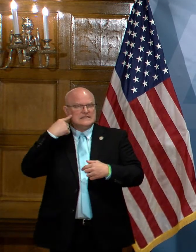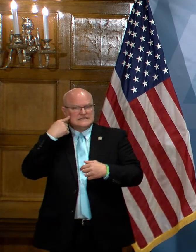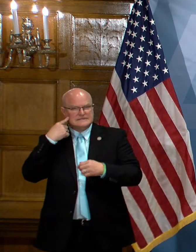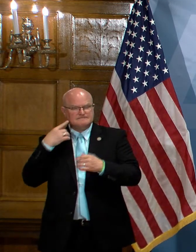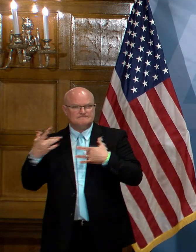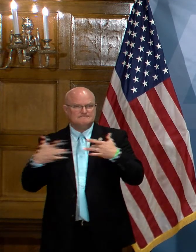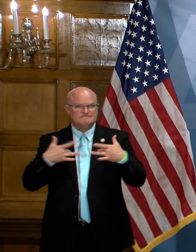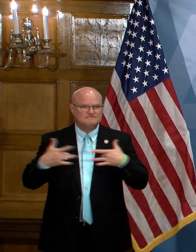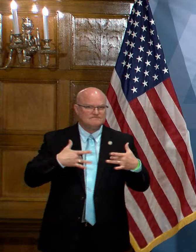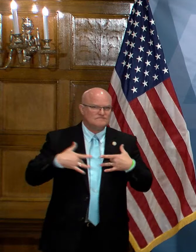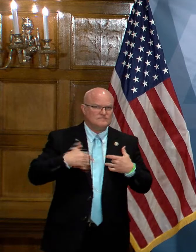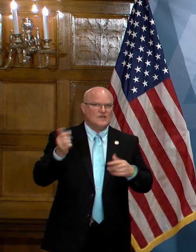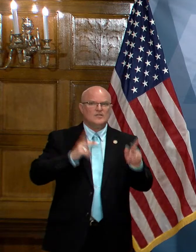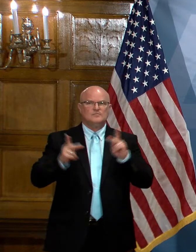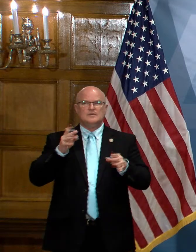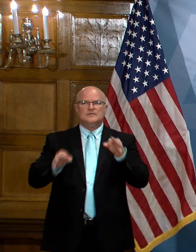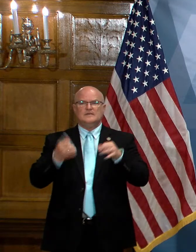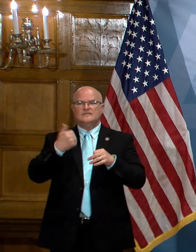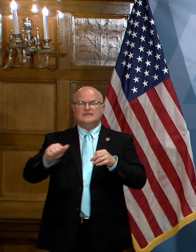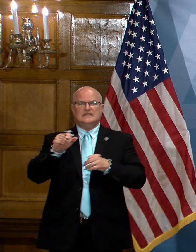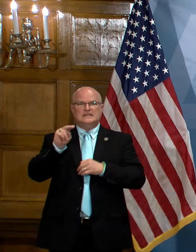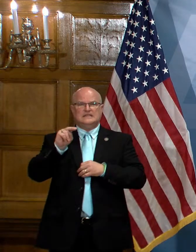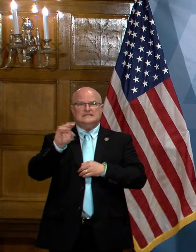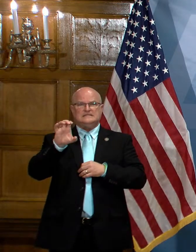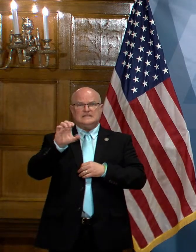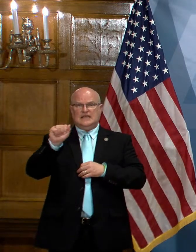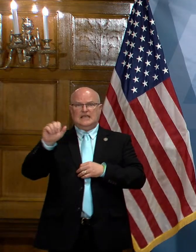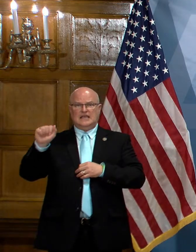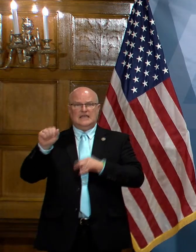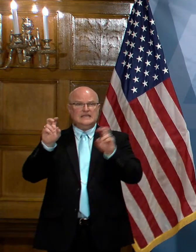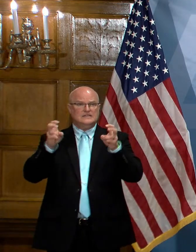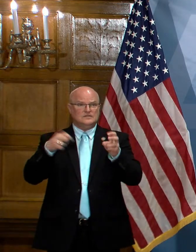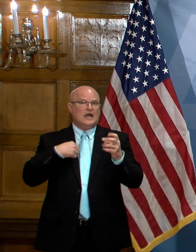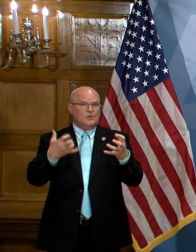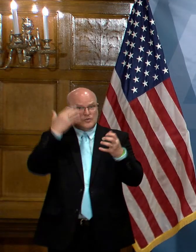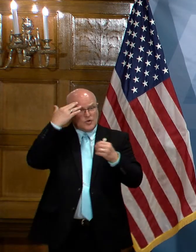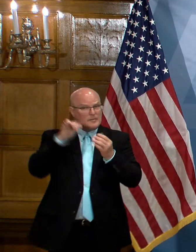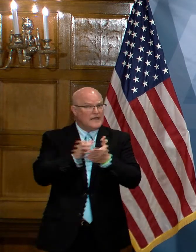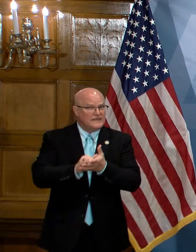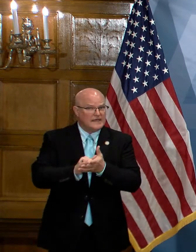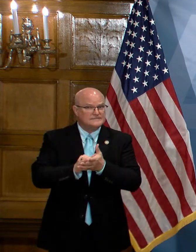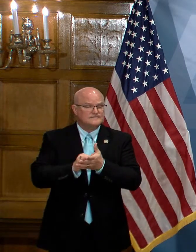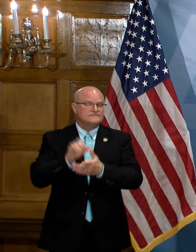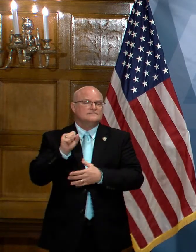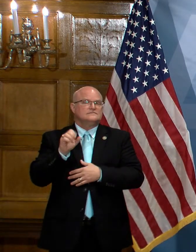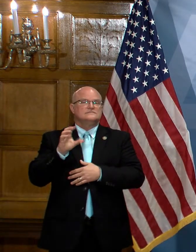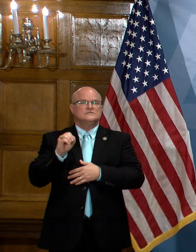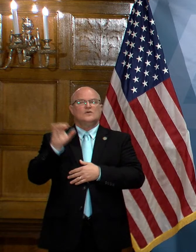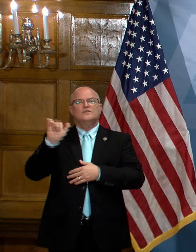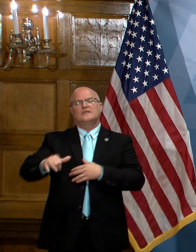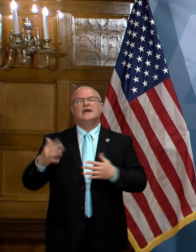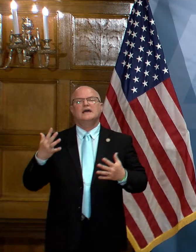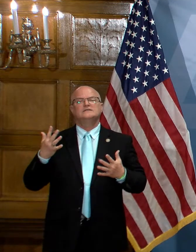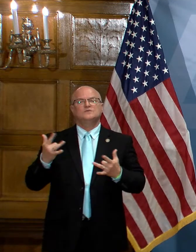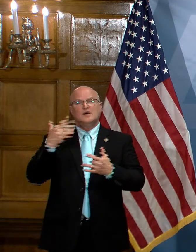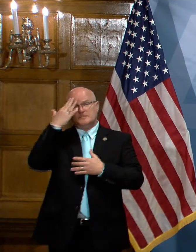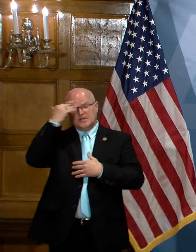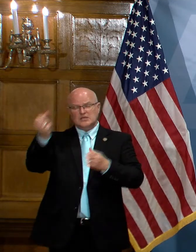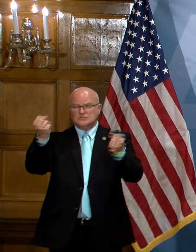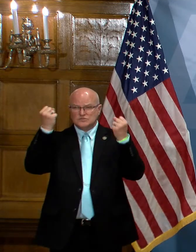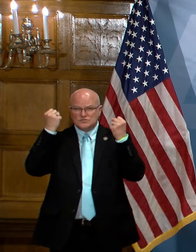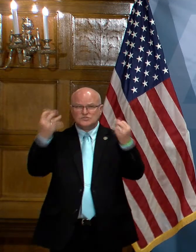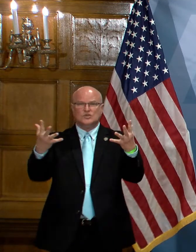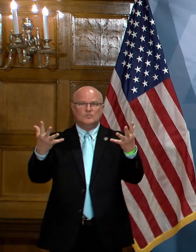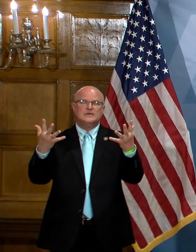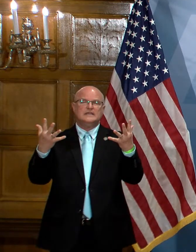any concerns by others. If there's any NCAA issues, I certainly would like to know about that. And so that's why, because there's so